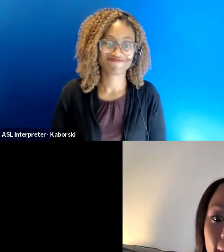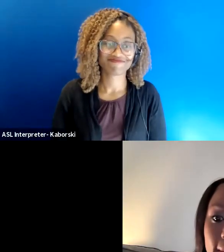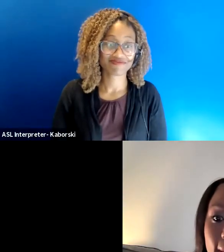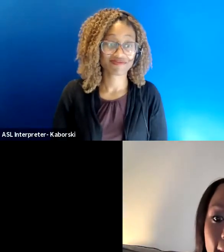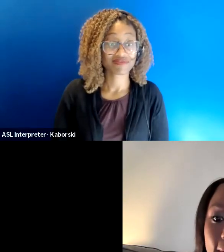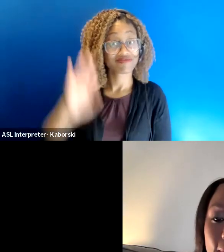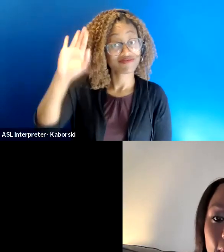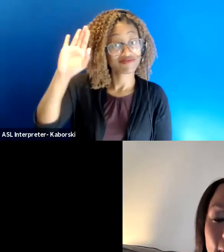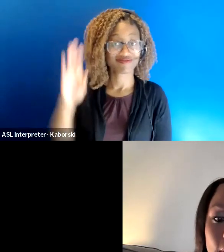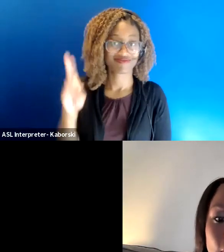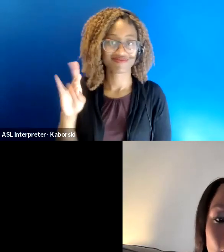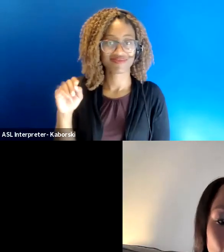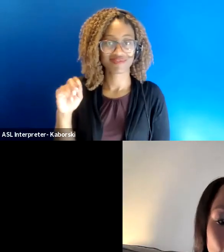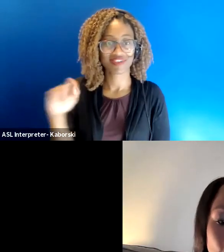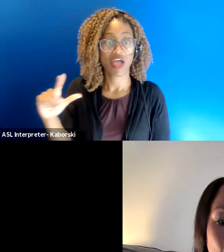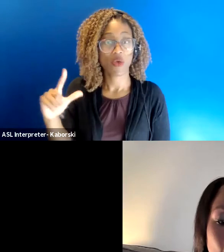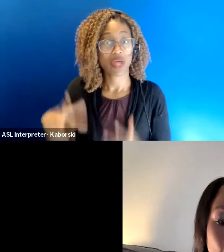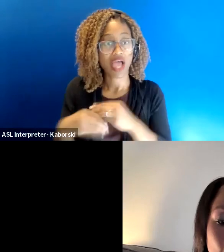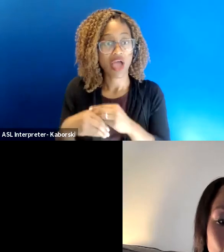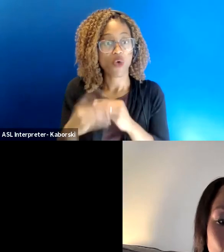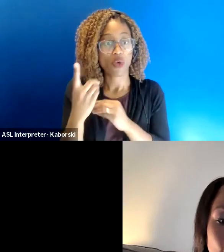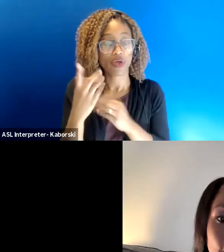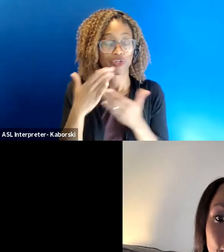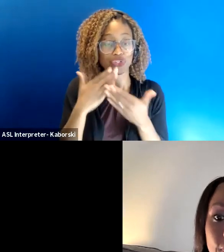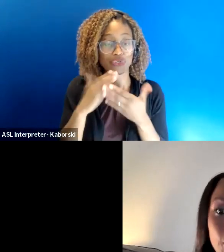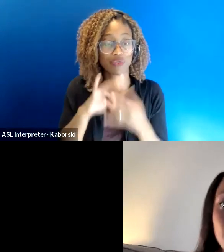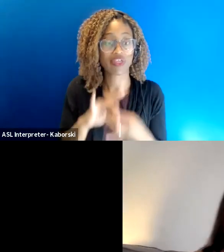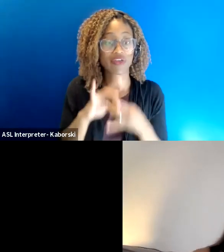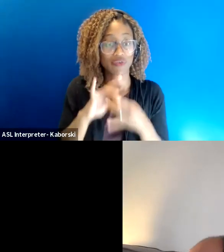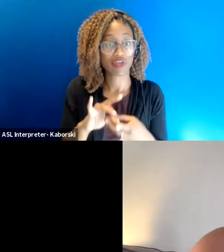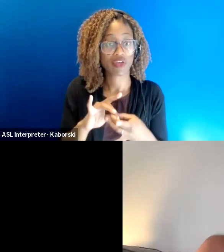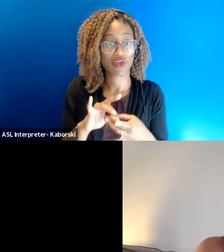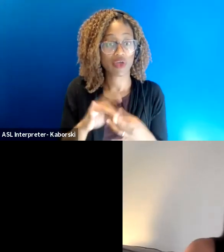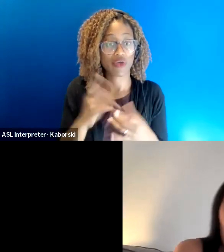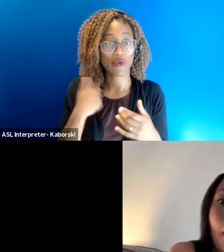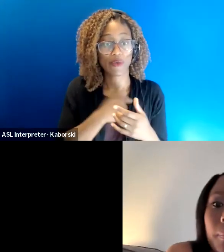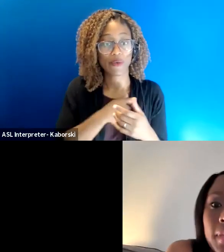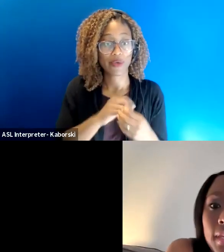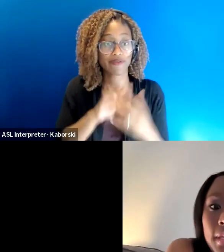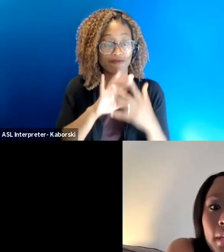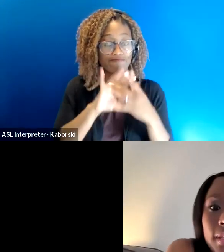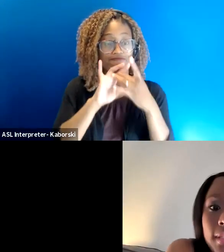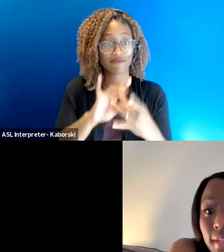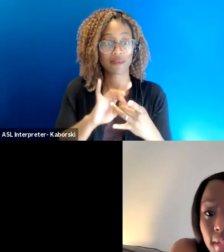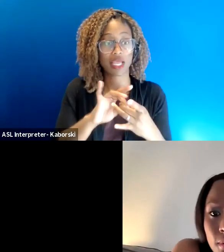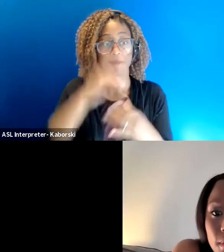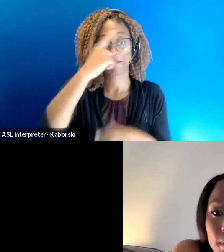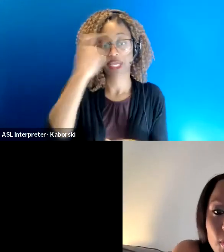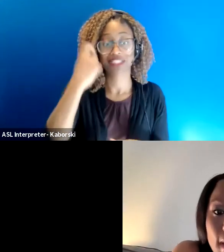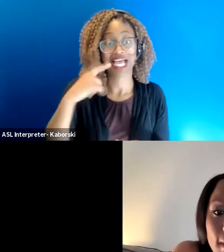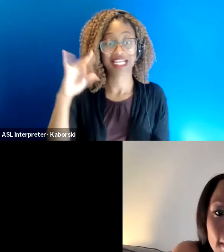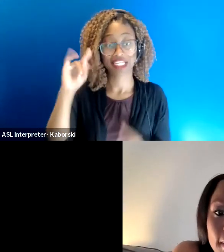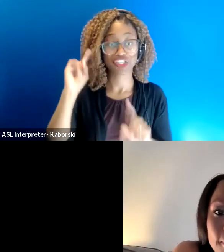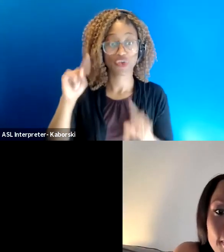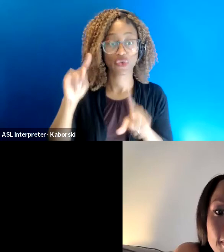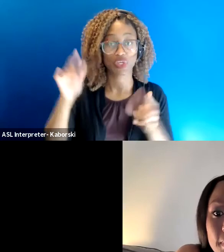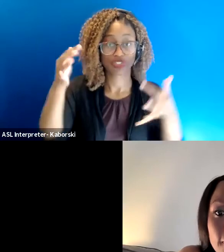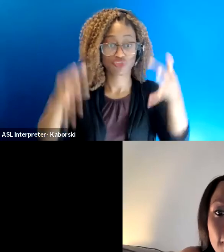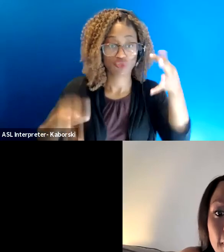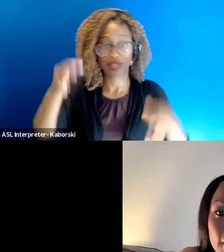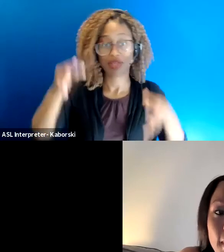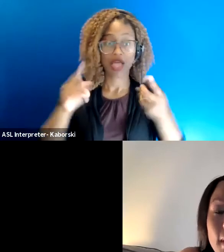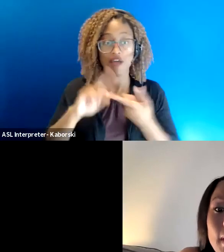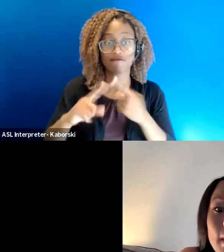I would like to add a good relationship Okay. formulated because I did go to the trial. I am friends